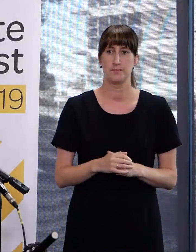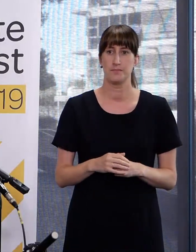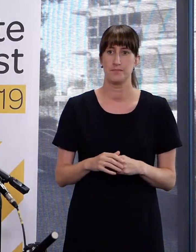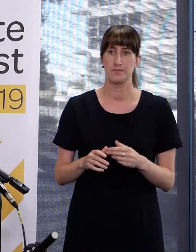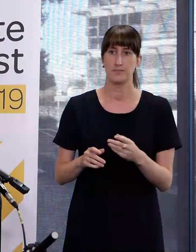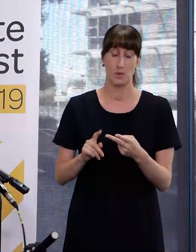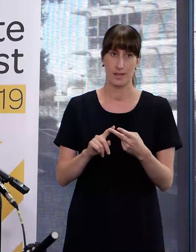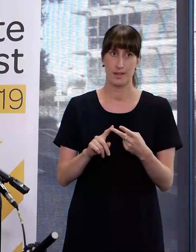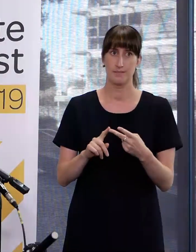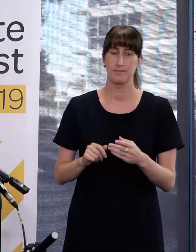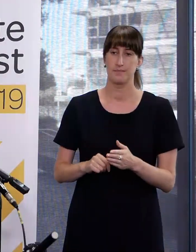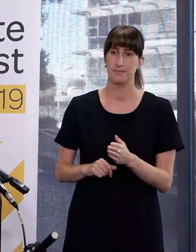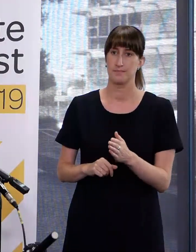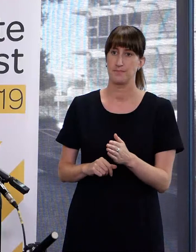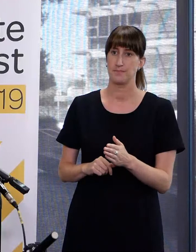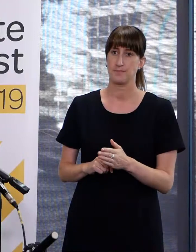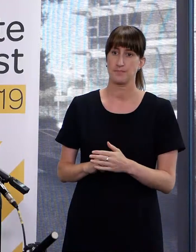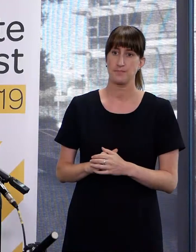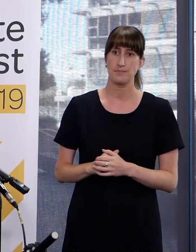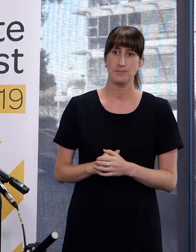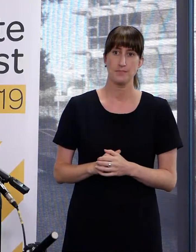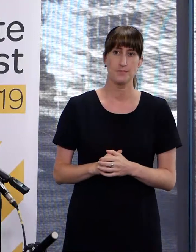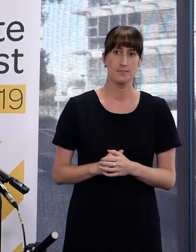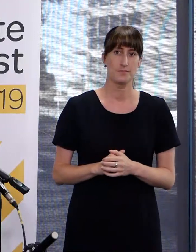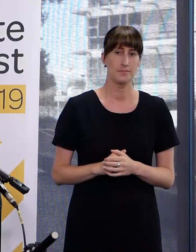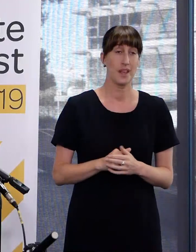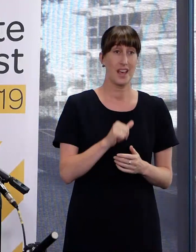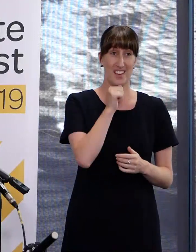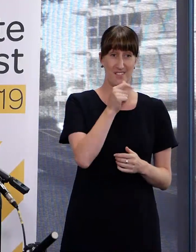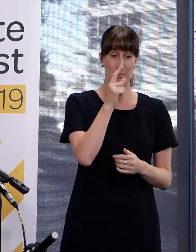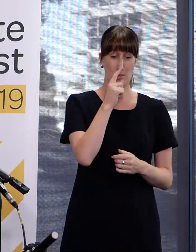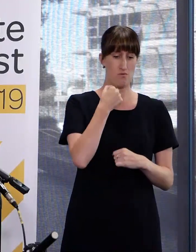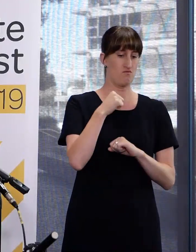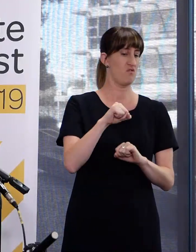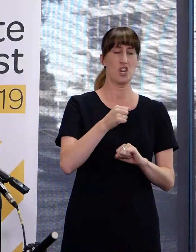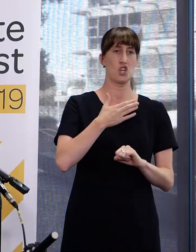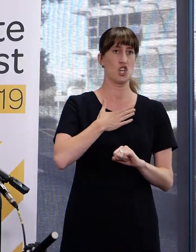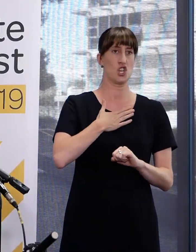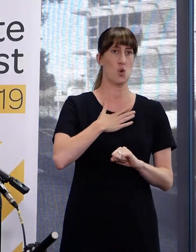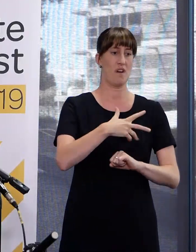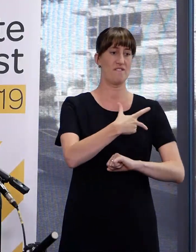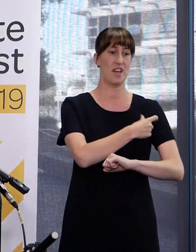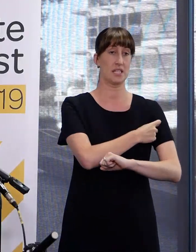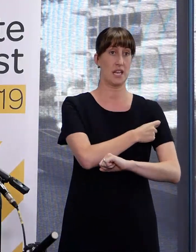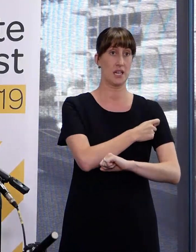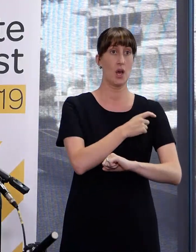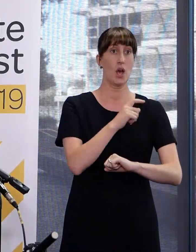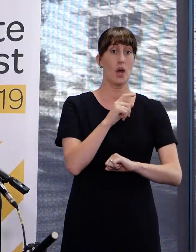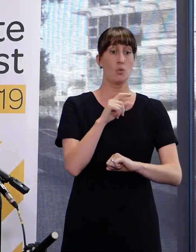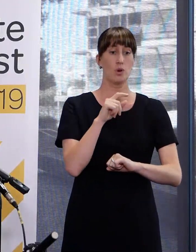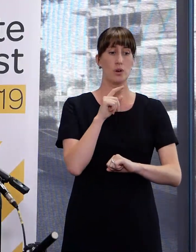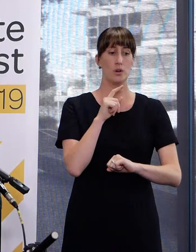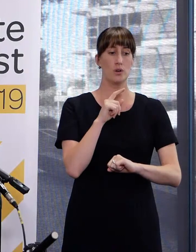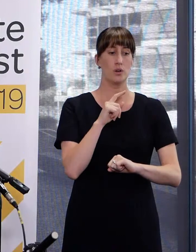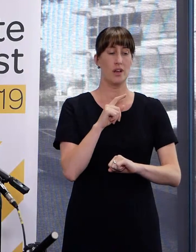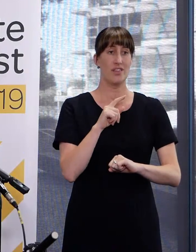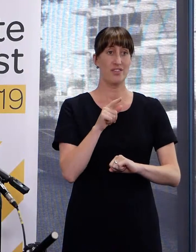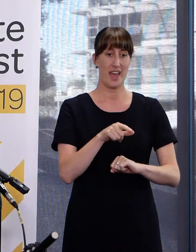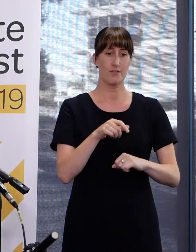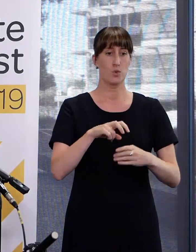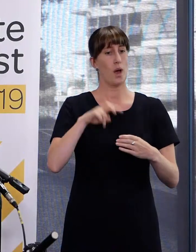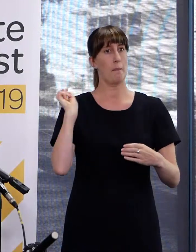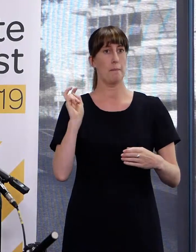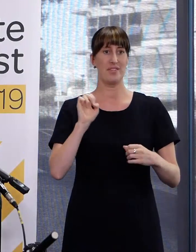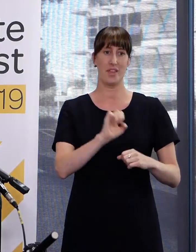be recommending that they be stood down from those roles? This is only something there's a lot of interest in and we're working on at the moment. What I would say